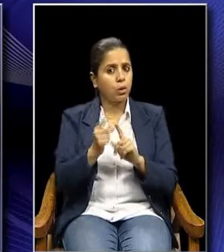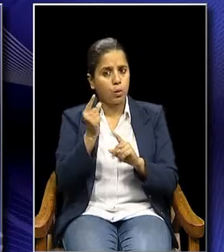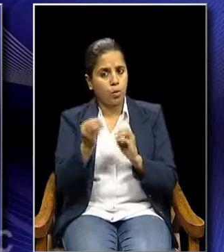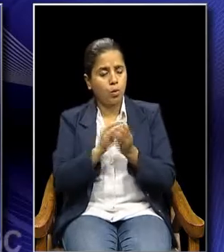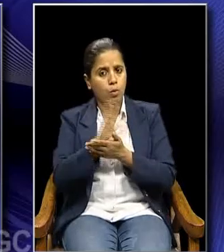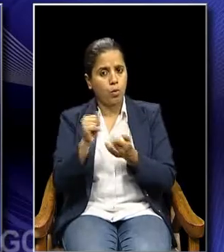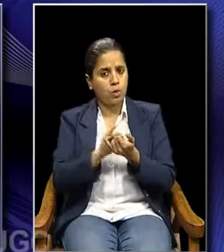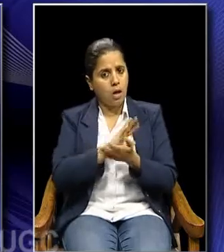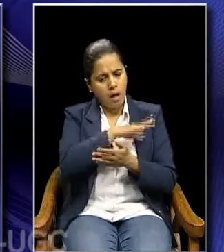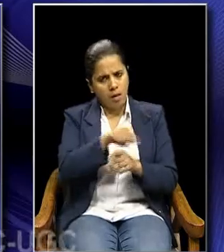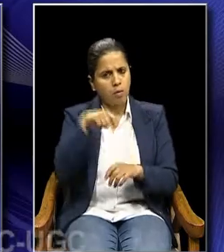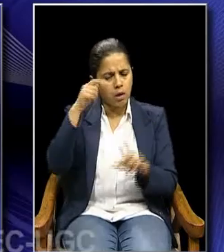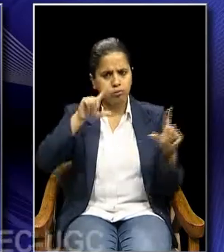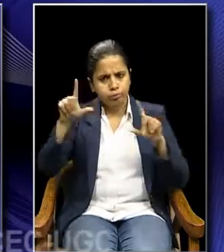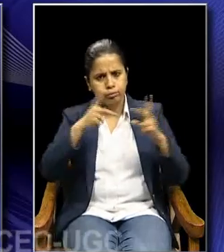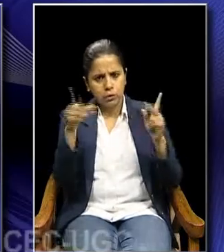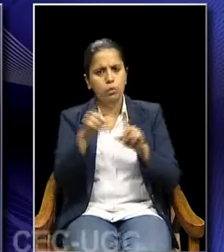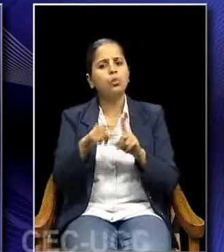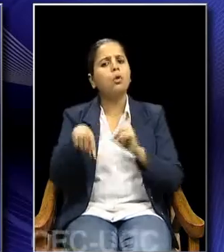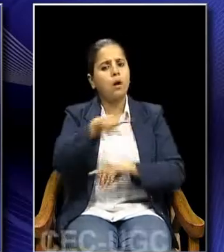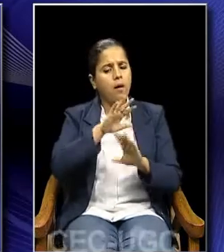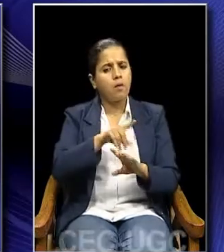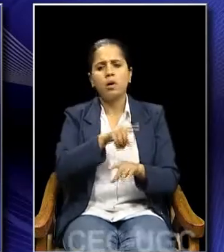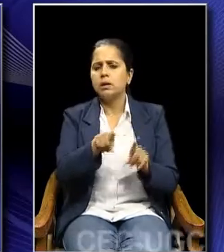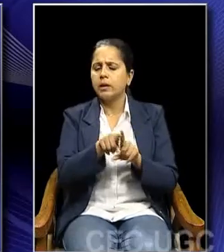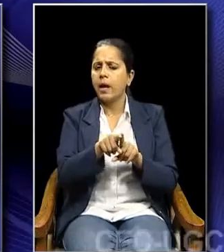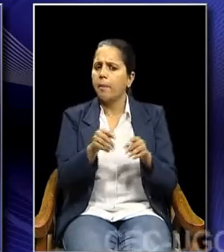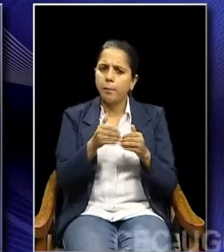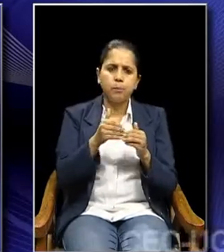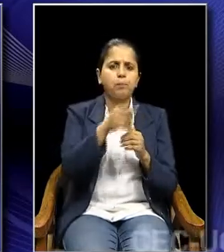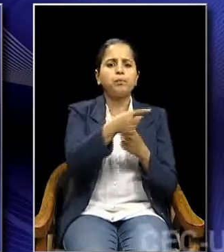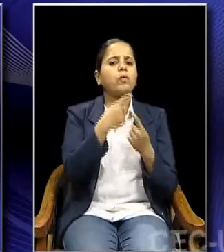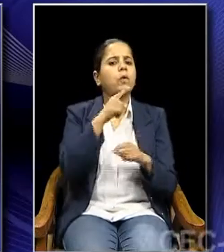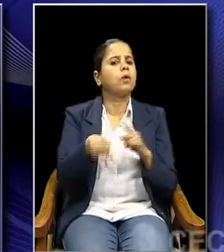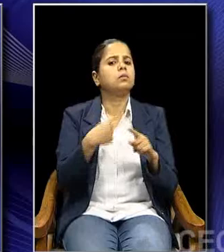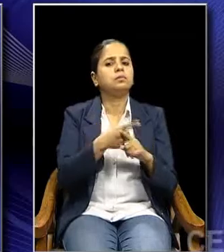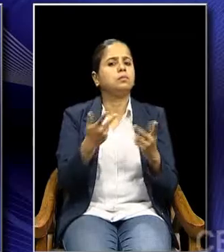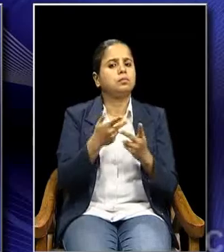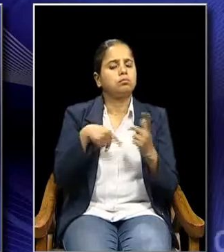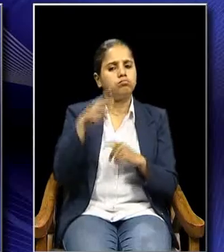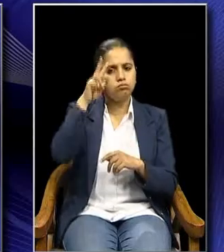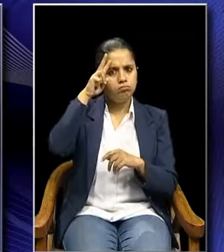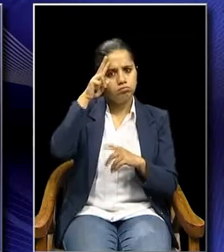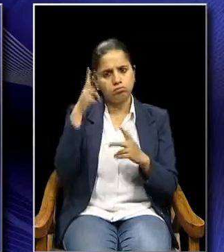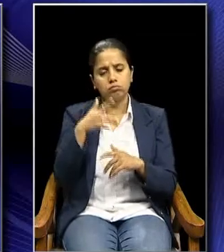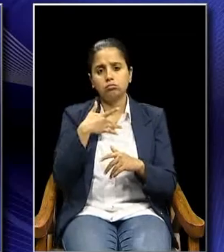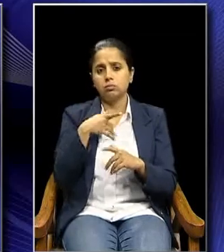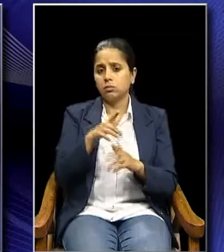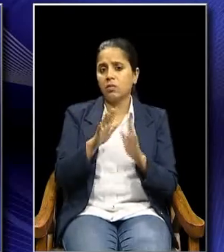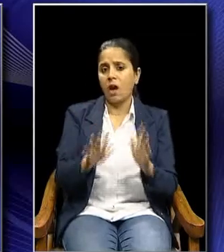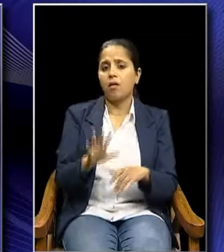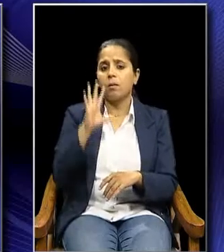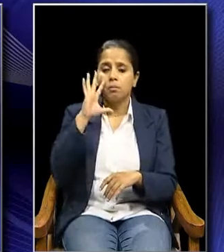practicing filmmaker, and how they also in a way talk about these kinds of concerns which were very, very